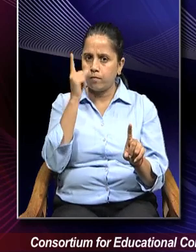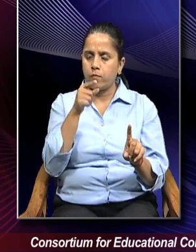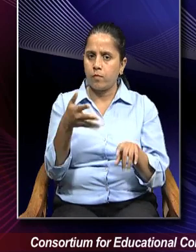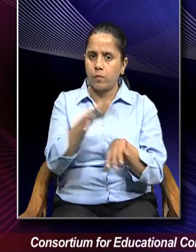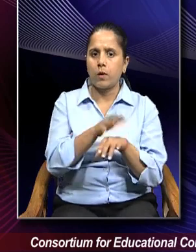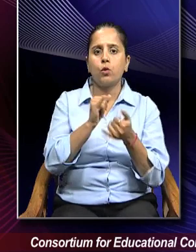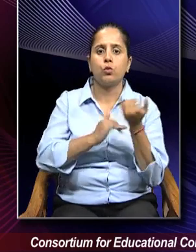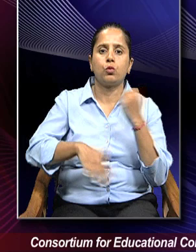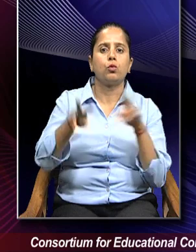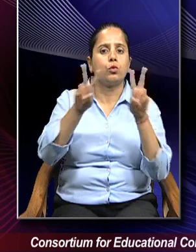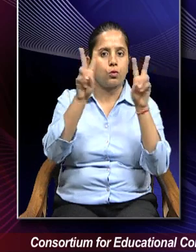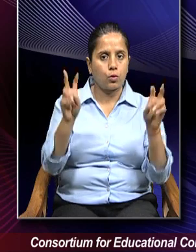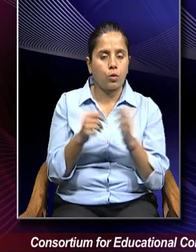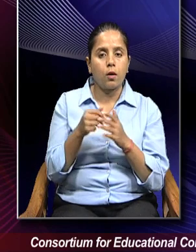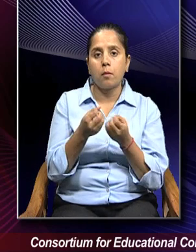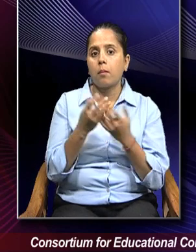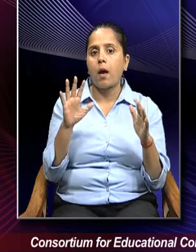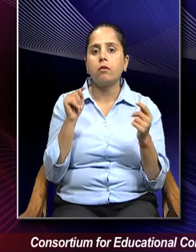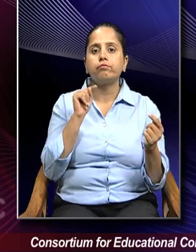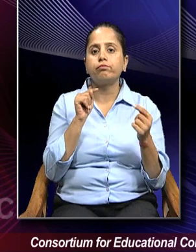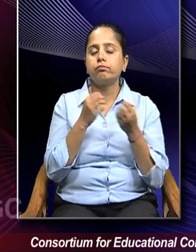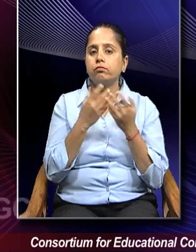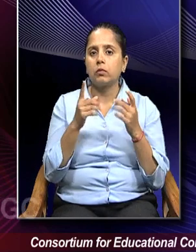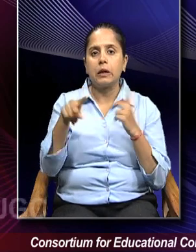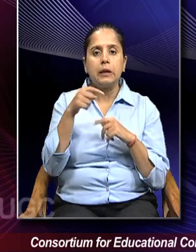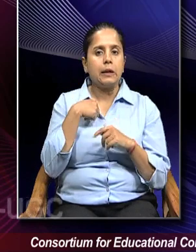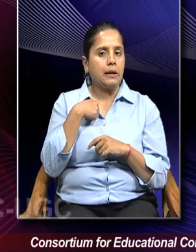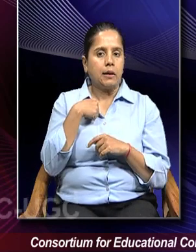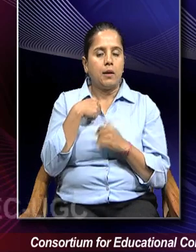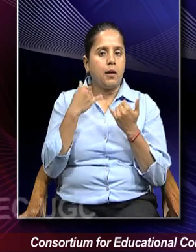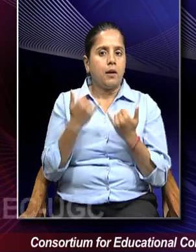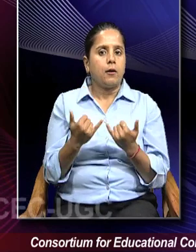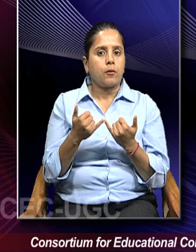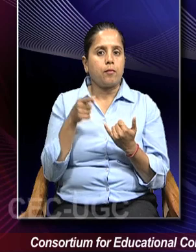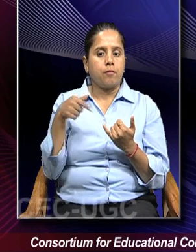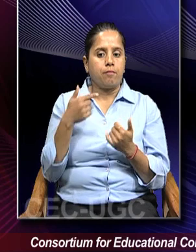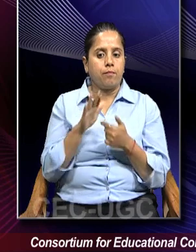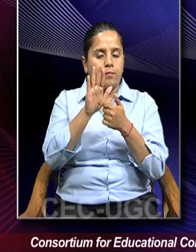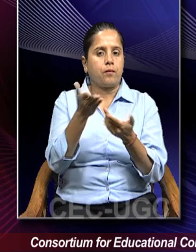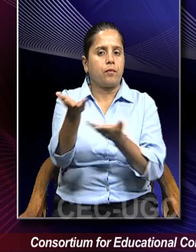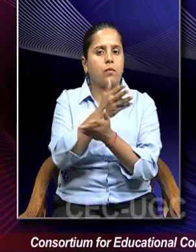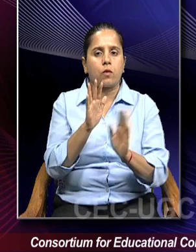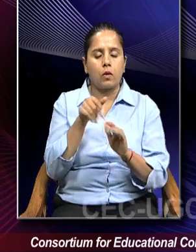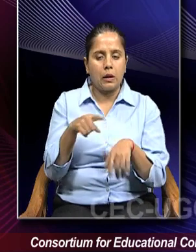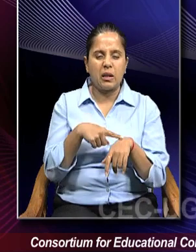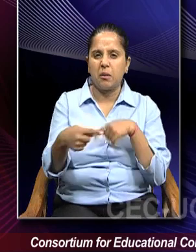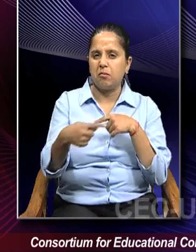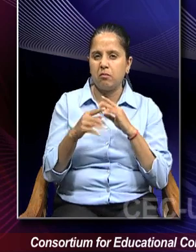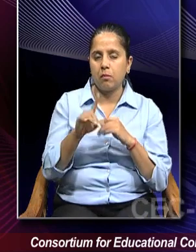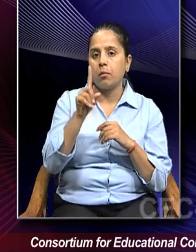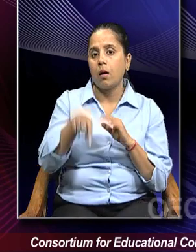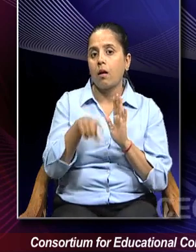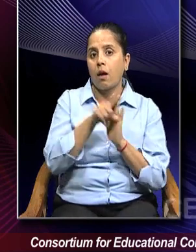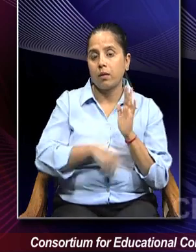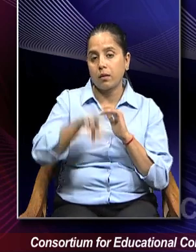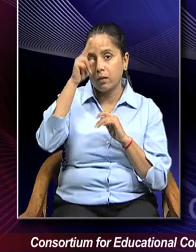social context. So, there is a lot of debate on that, which I am not going to put in front of you due to paucity of time, but in ethical